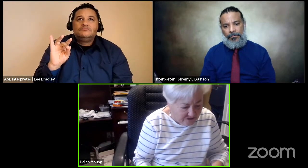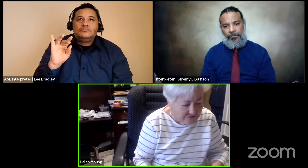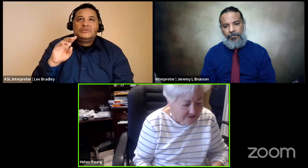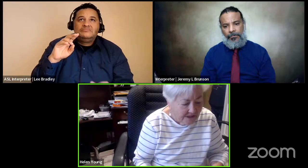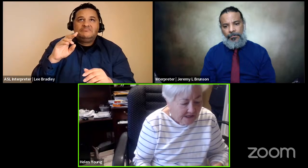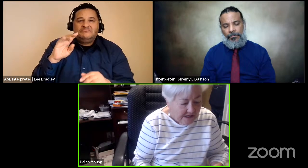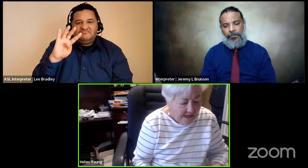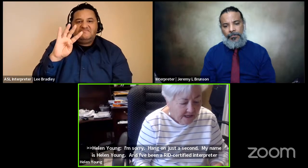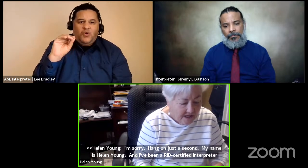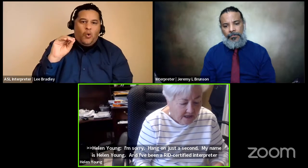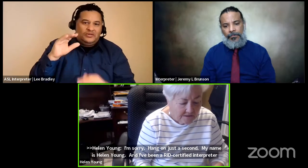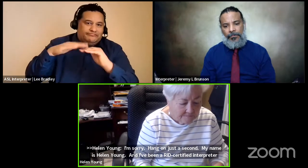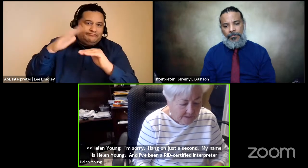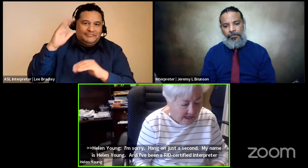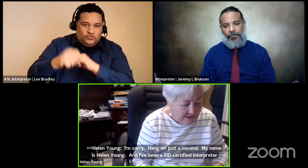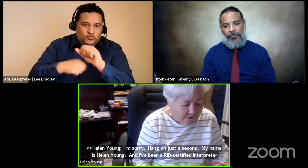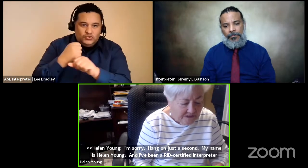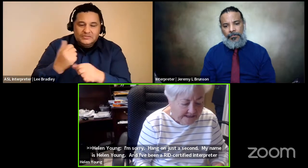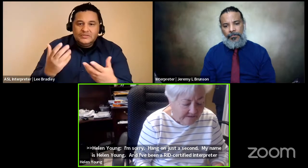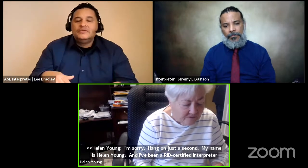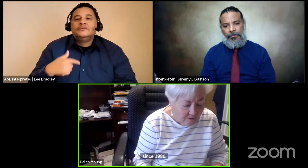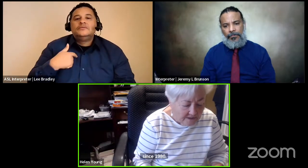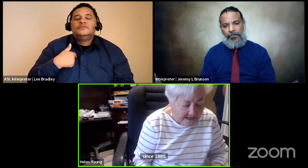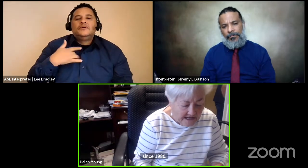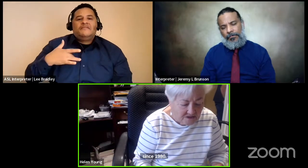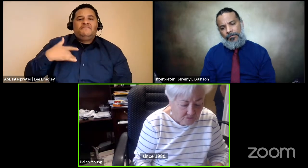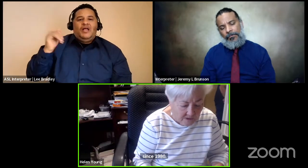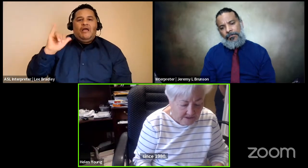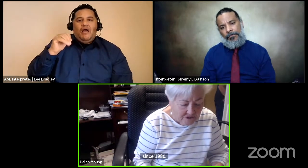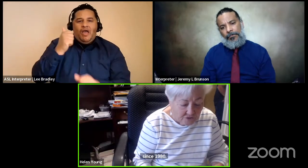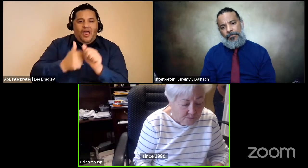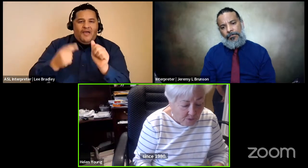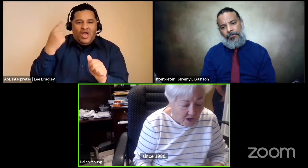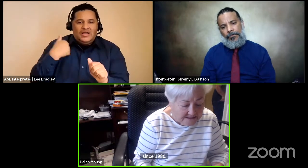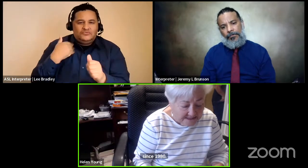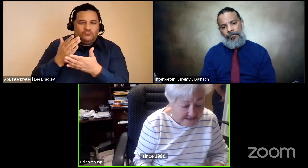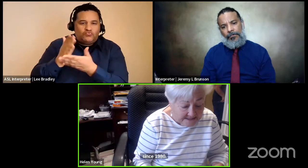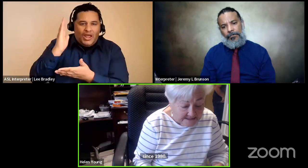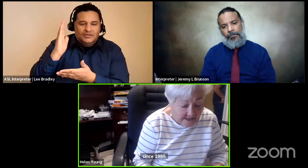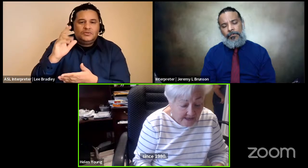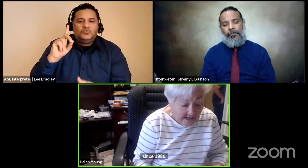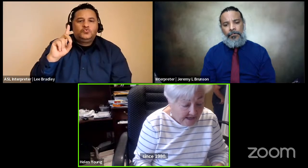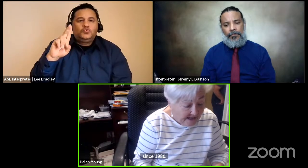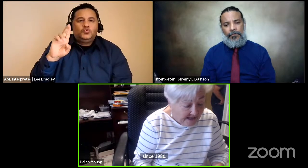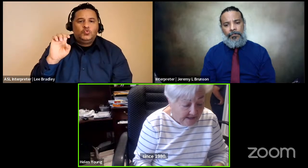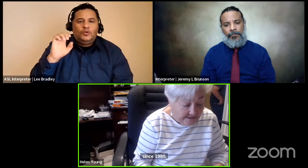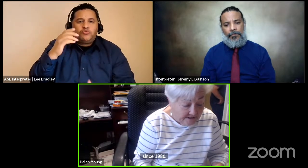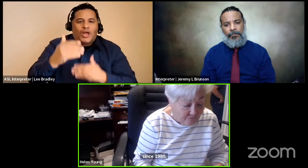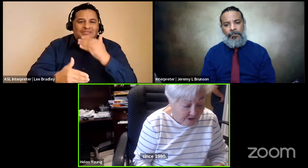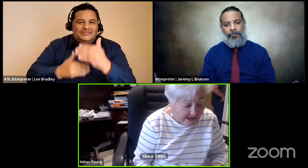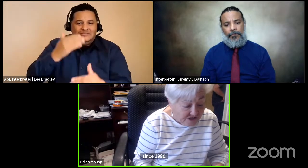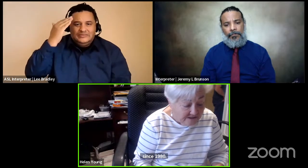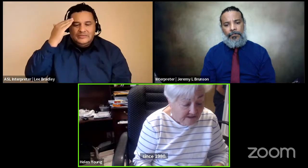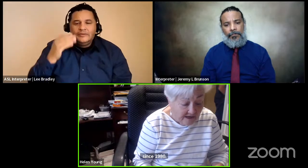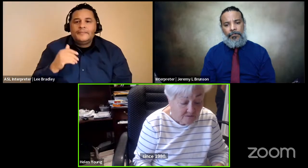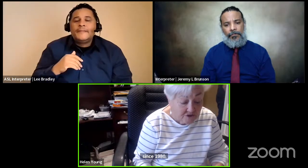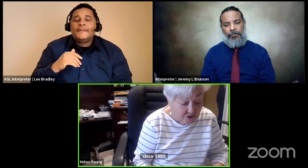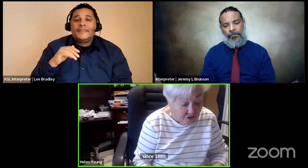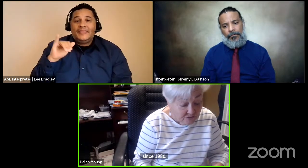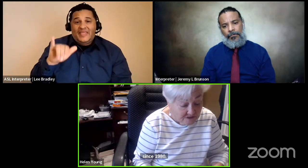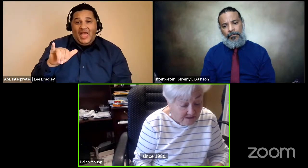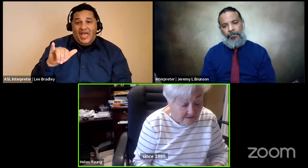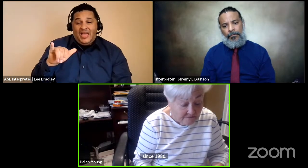plus years. I feel like everyone has a right to due process, and the infraction that